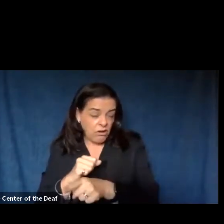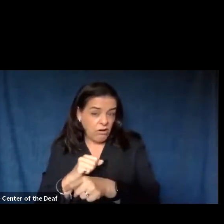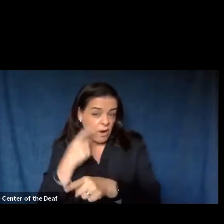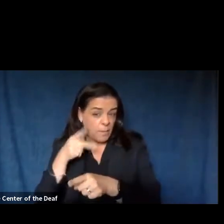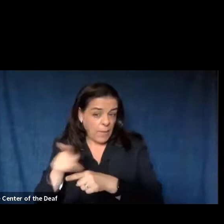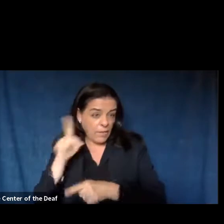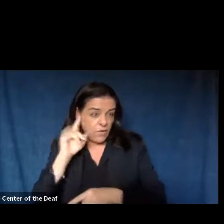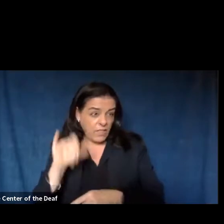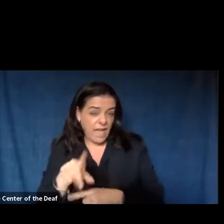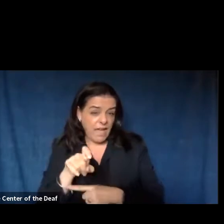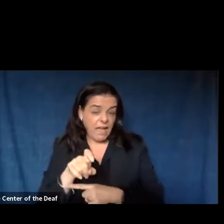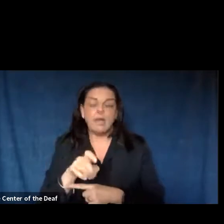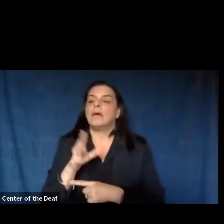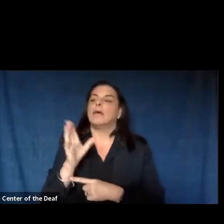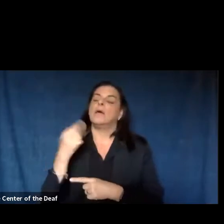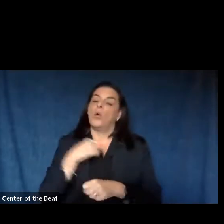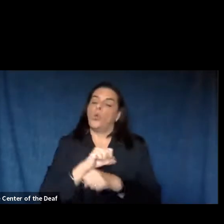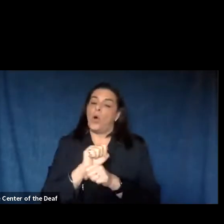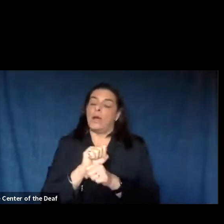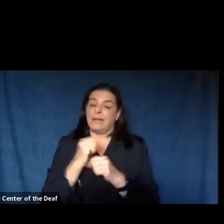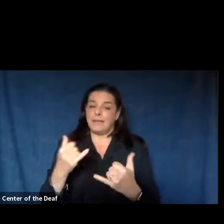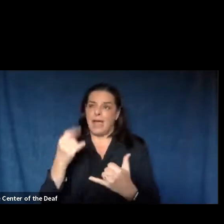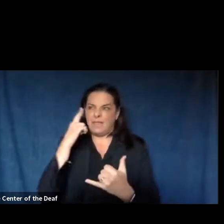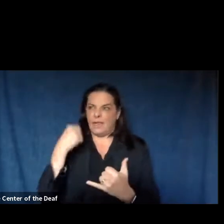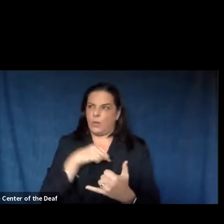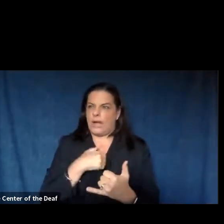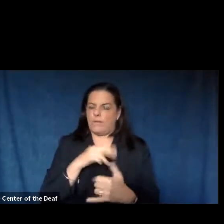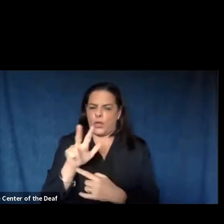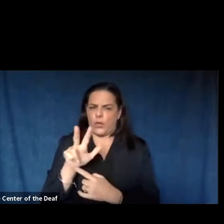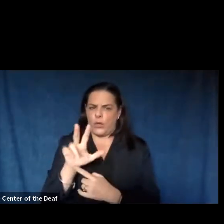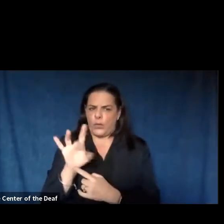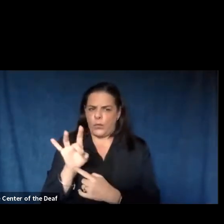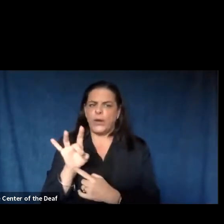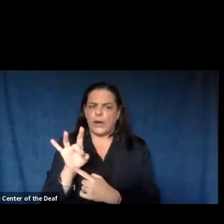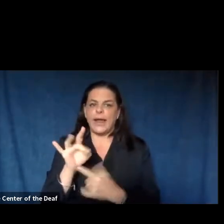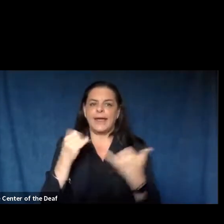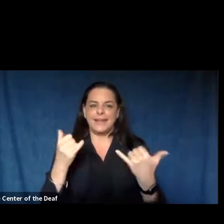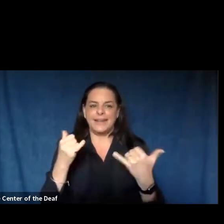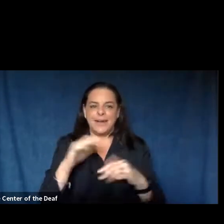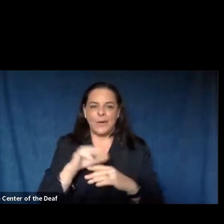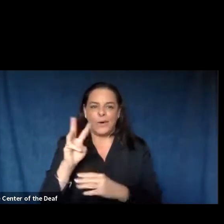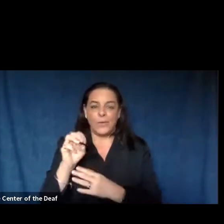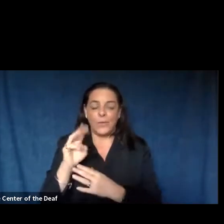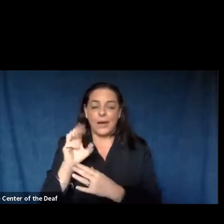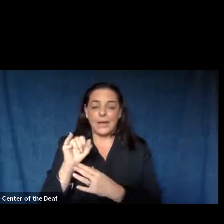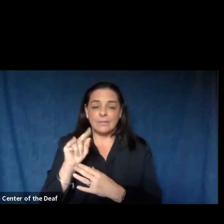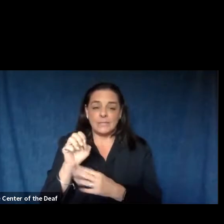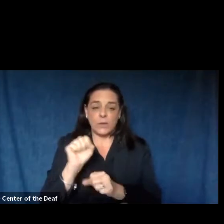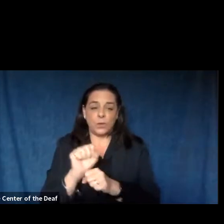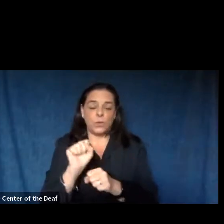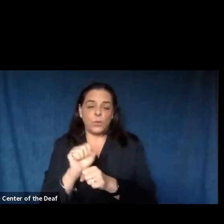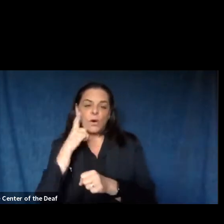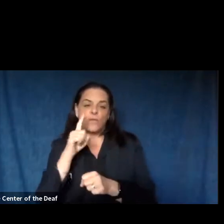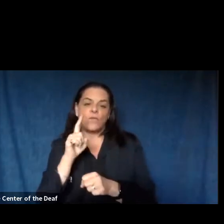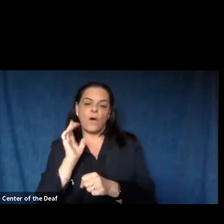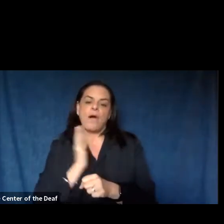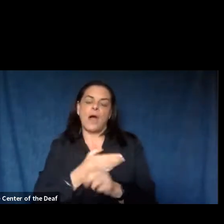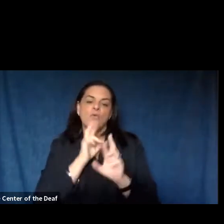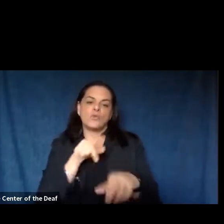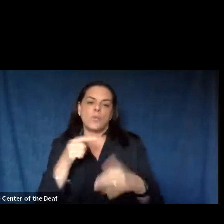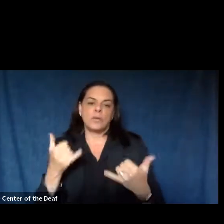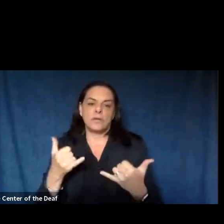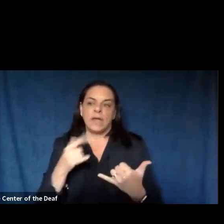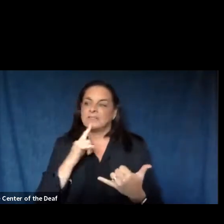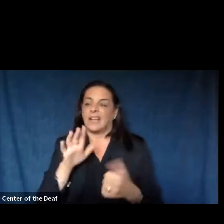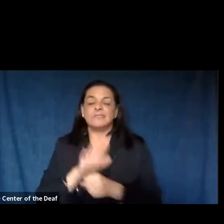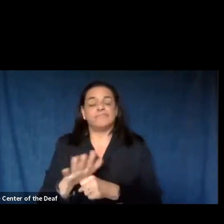we're working on right now is we have 30, I believe it's 38 on our website that's working for our response right now, which are more